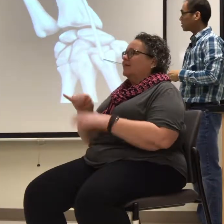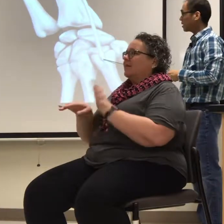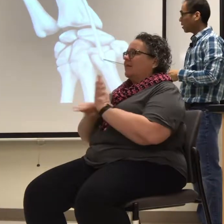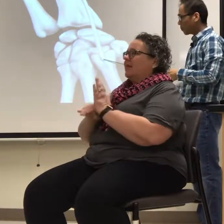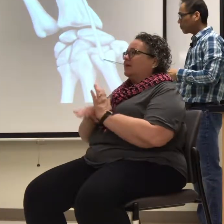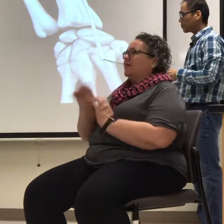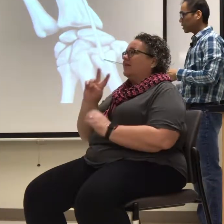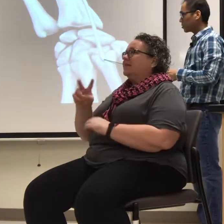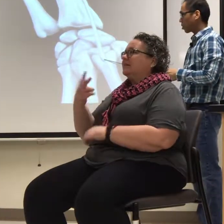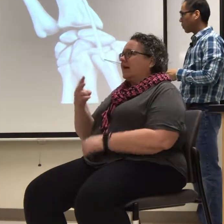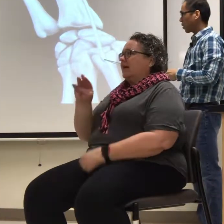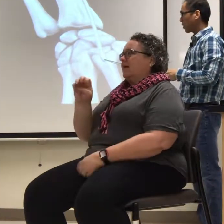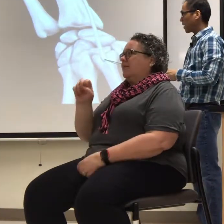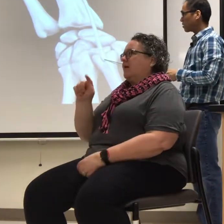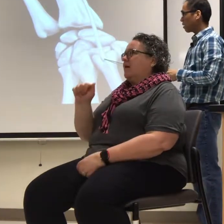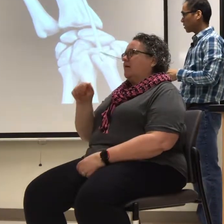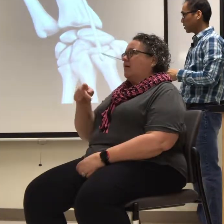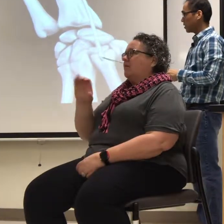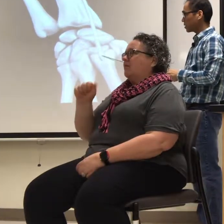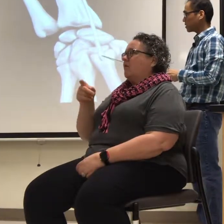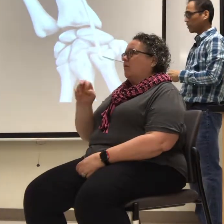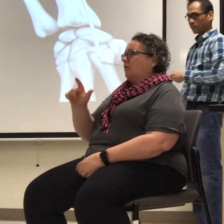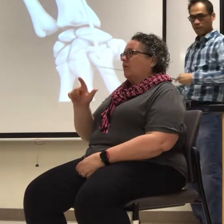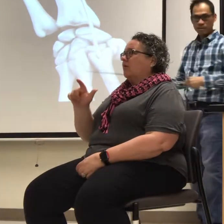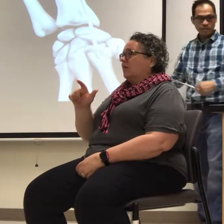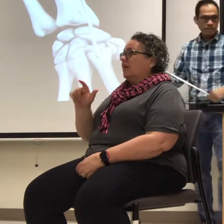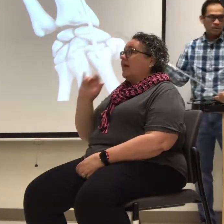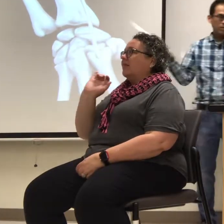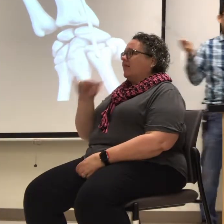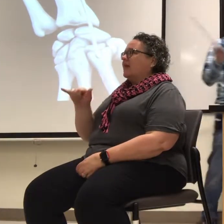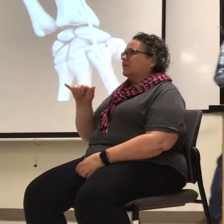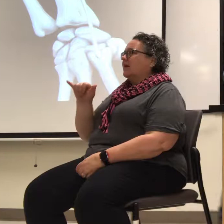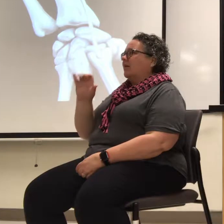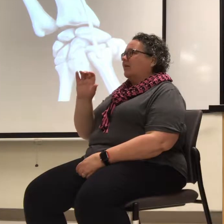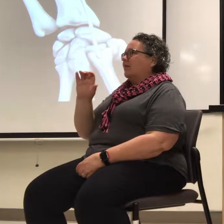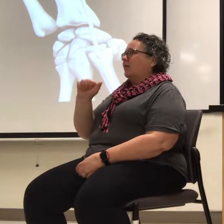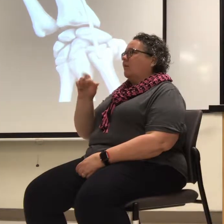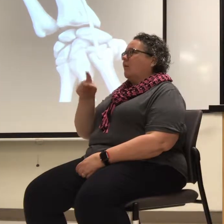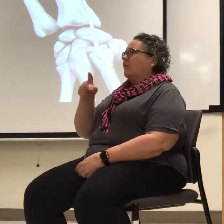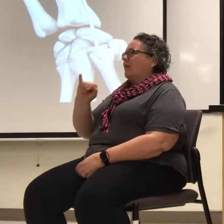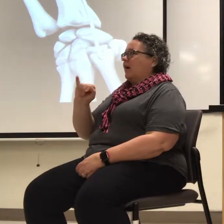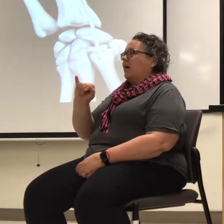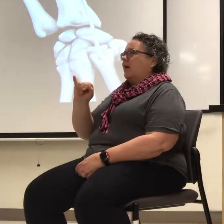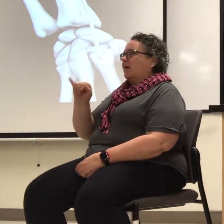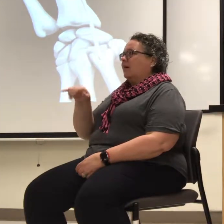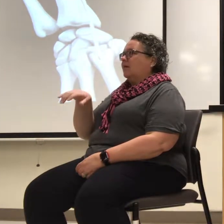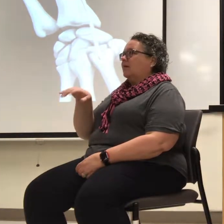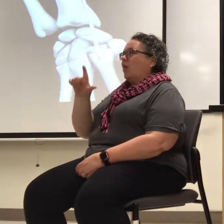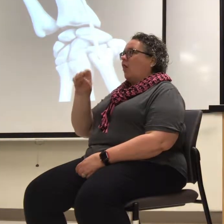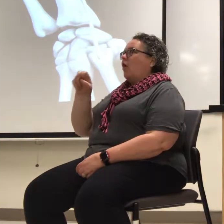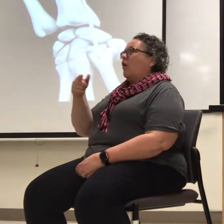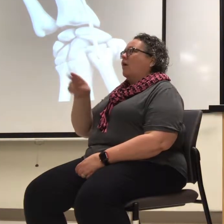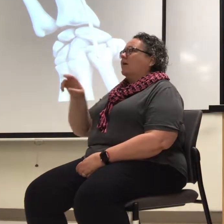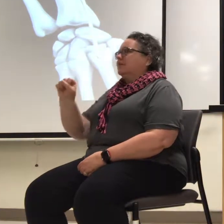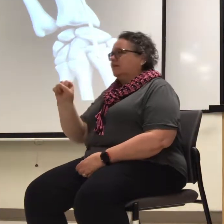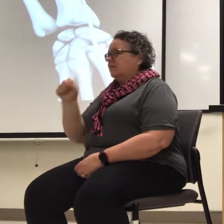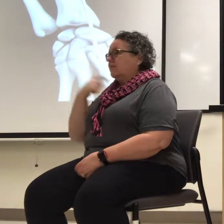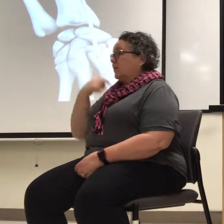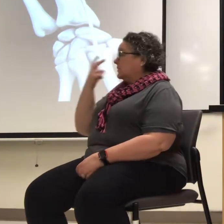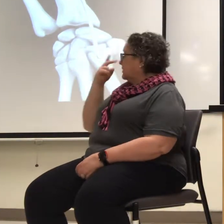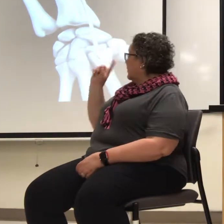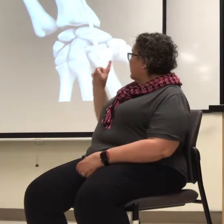metacarpal. That's the extensor carpi radialis longus. It does extend the wrist. So that's how you have to think of the wrist. Look at where the tendon